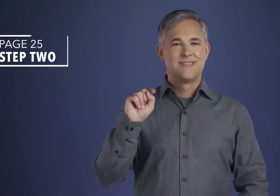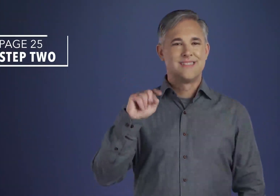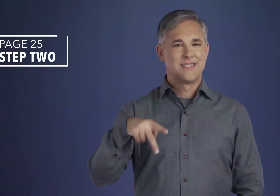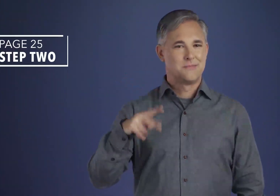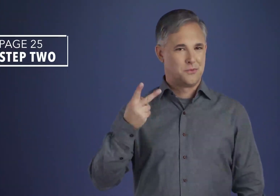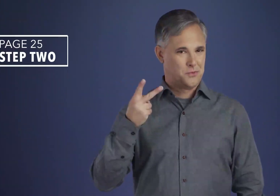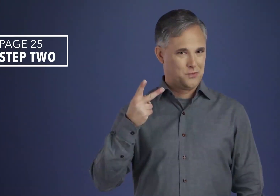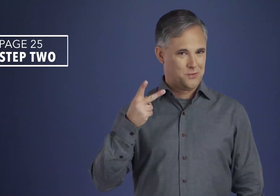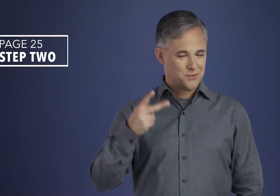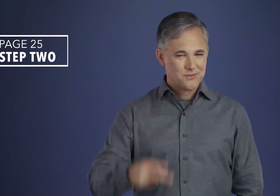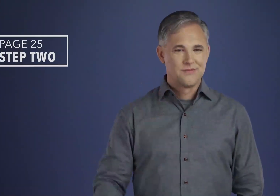Step 2.